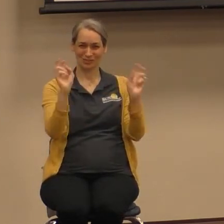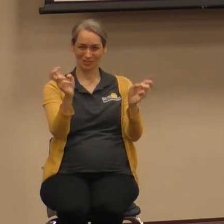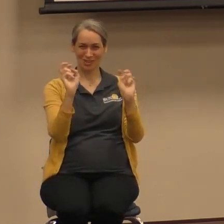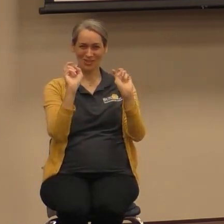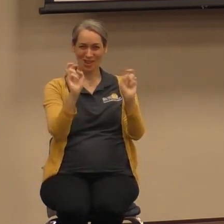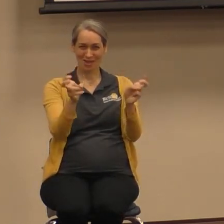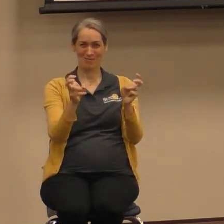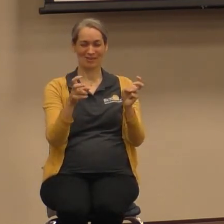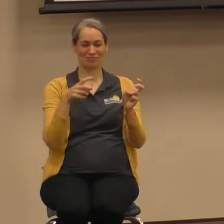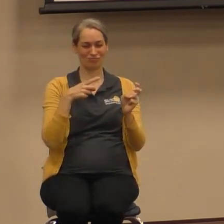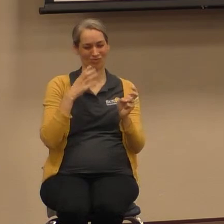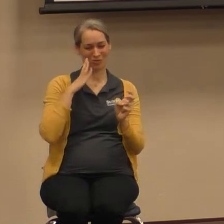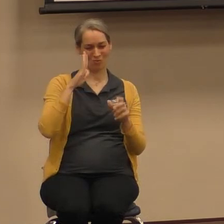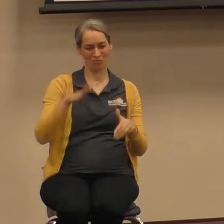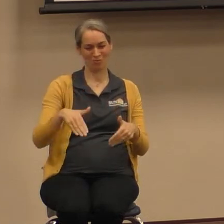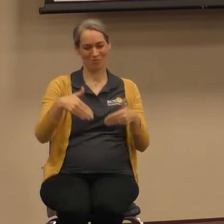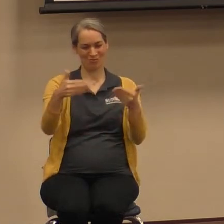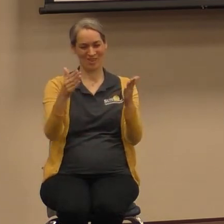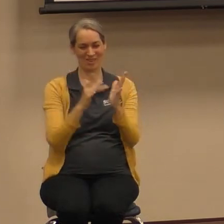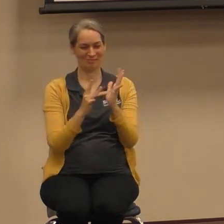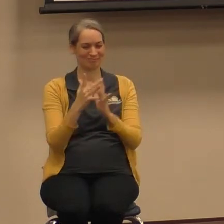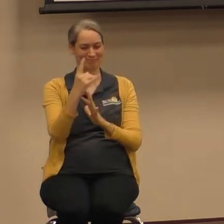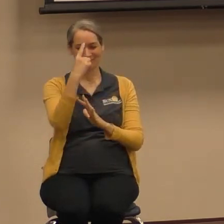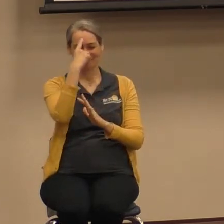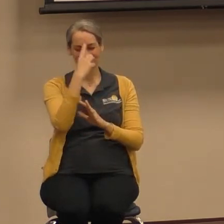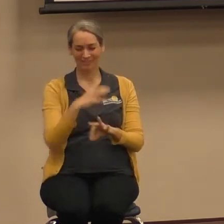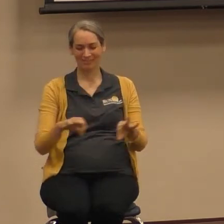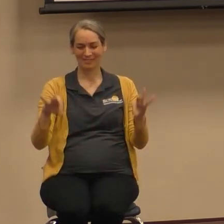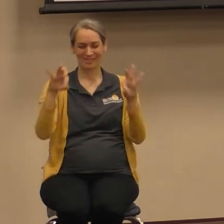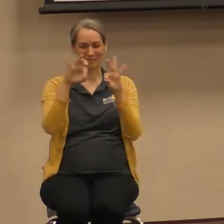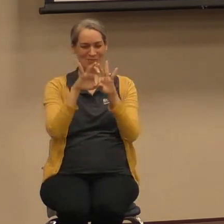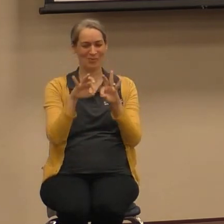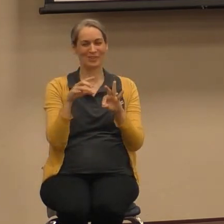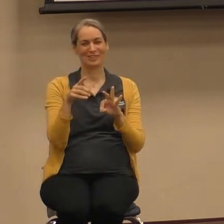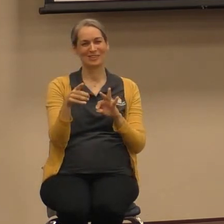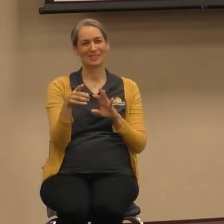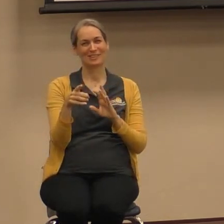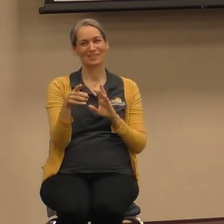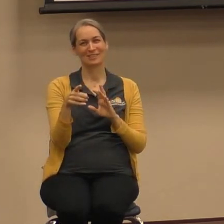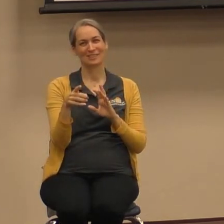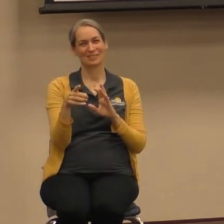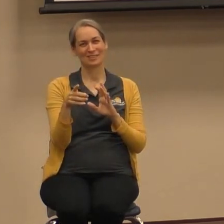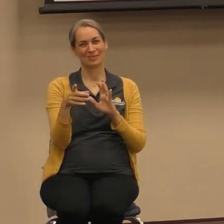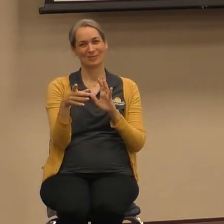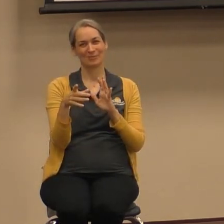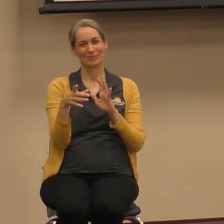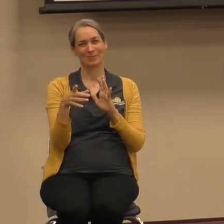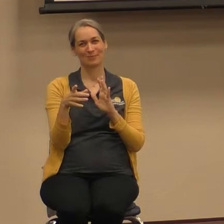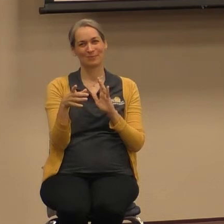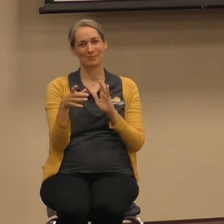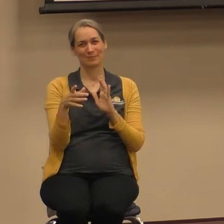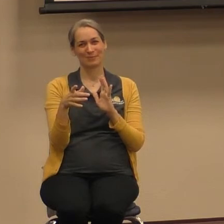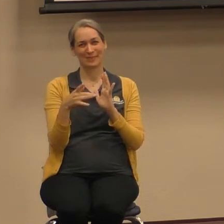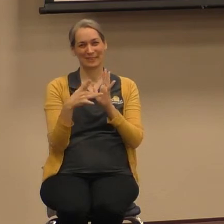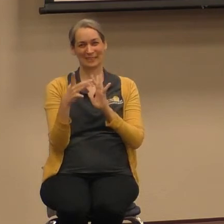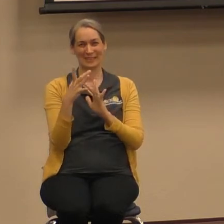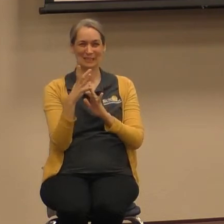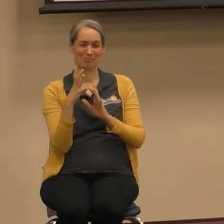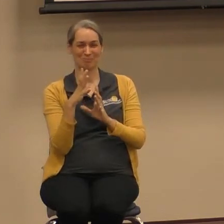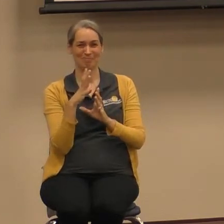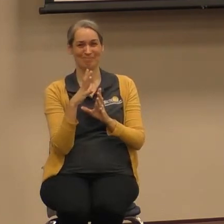bring to us. It's one that Jesus thought was so important that he put into the Sermon on the